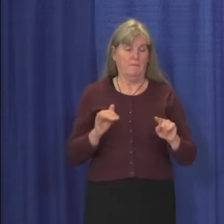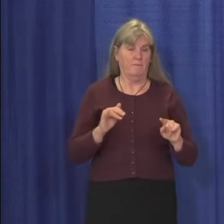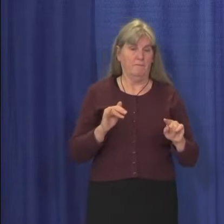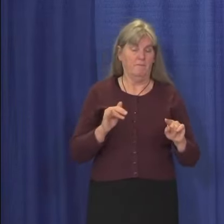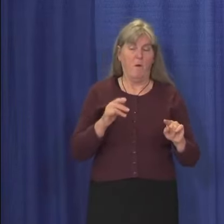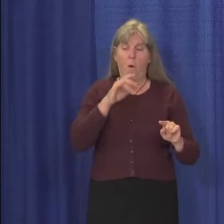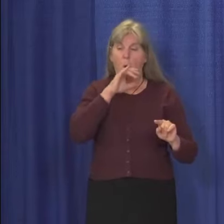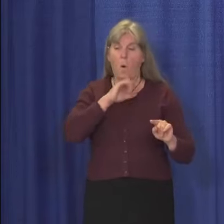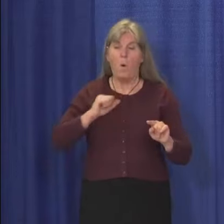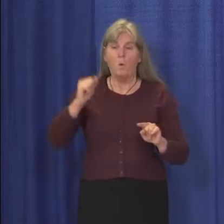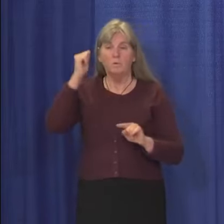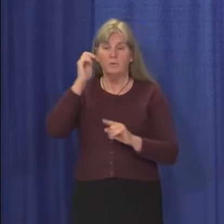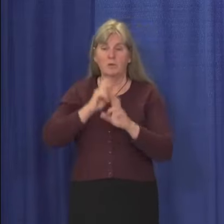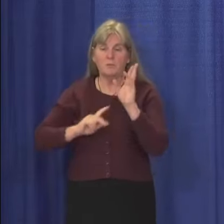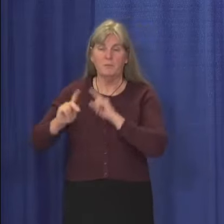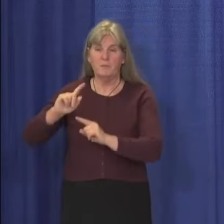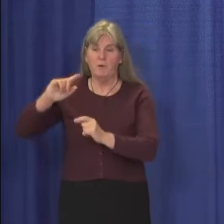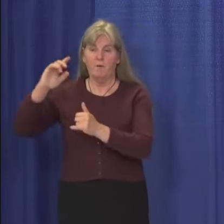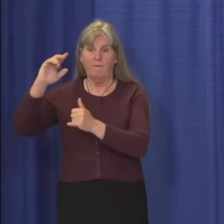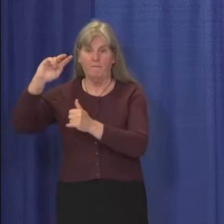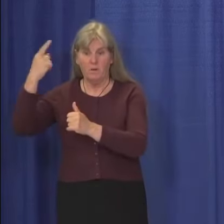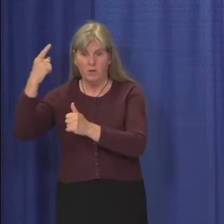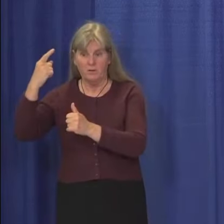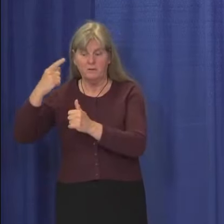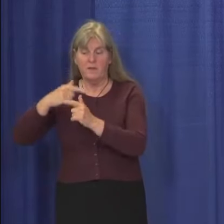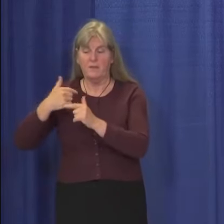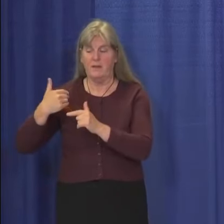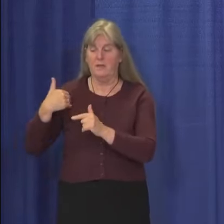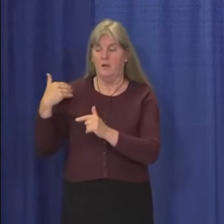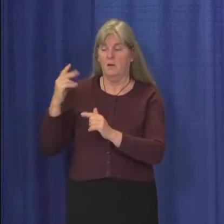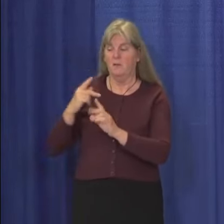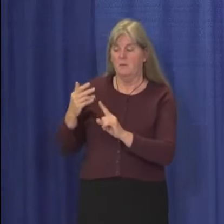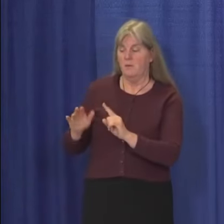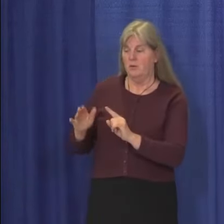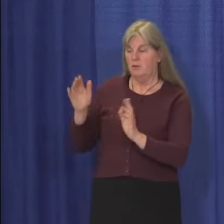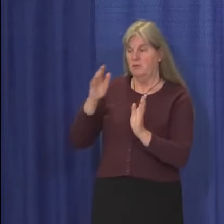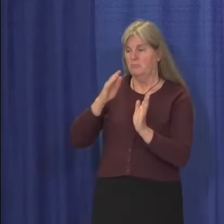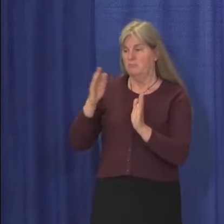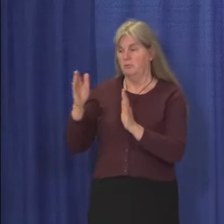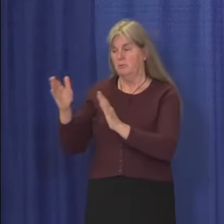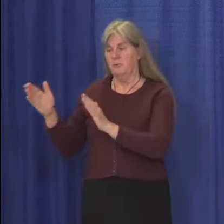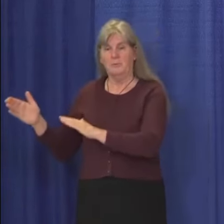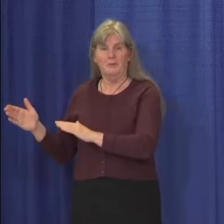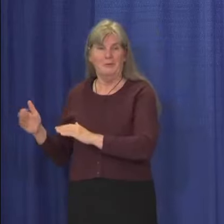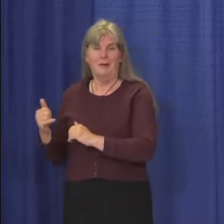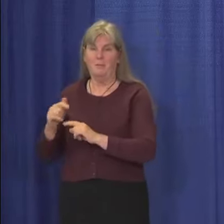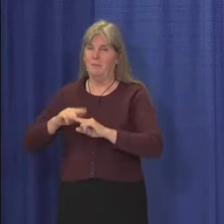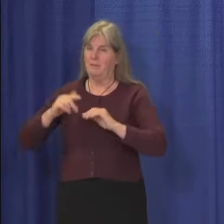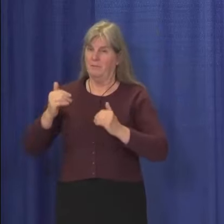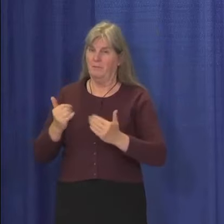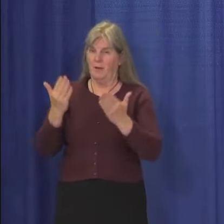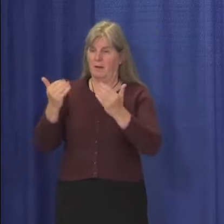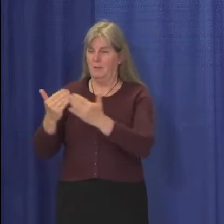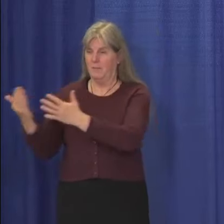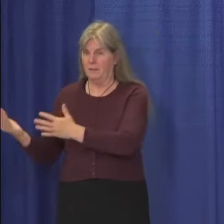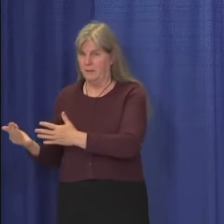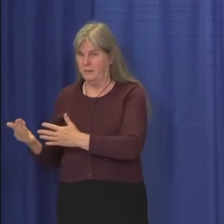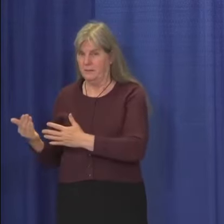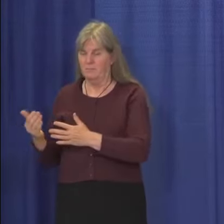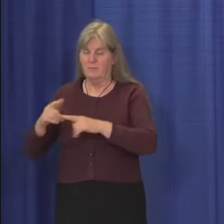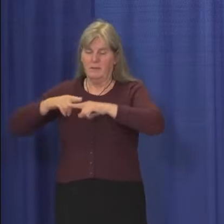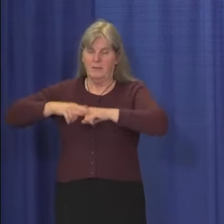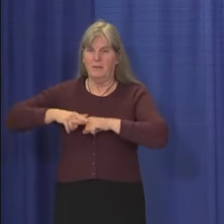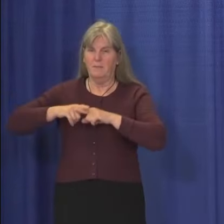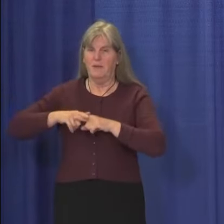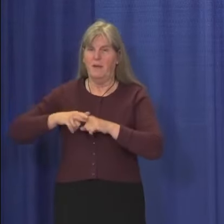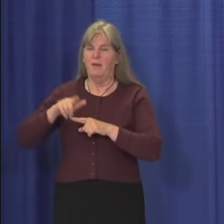older people versus younger people. There could well be different recommendations based on the estimated